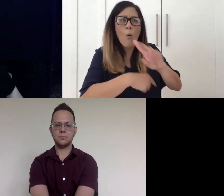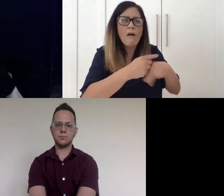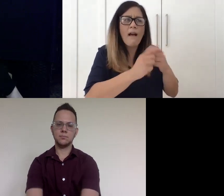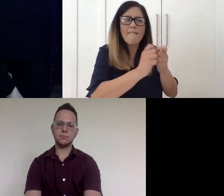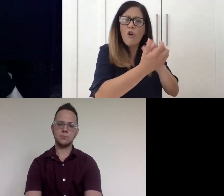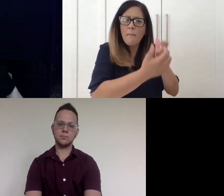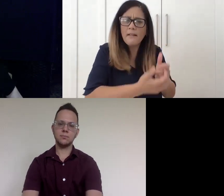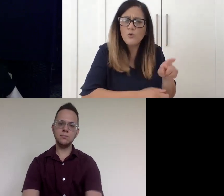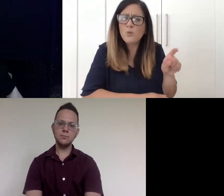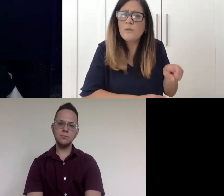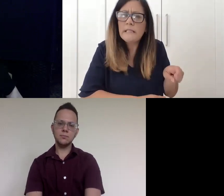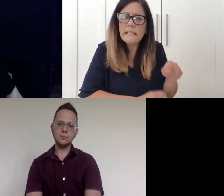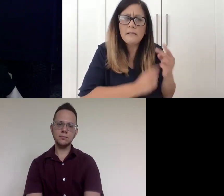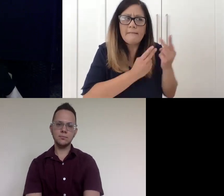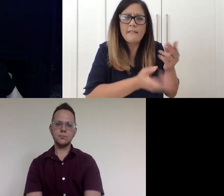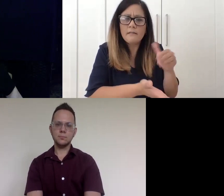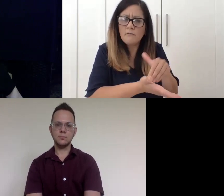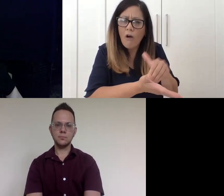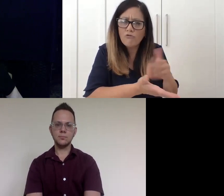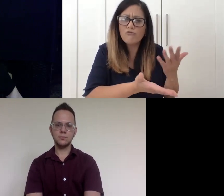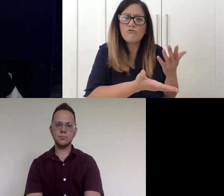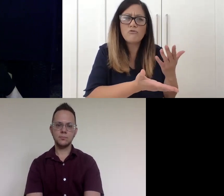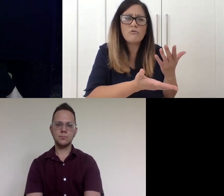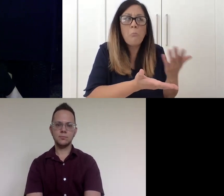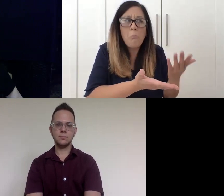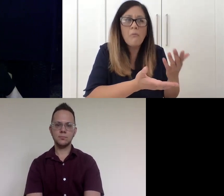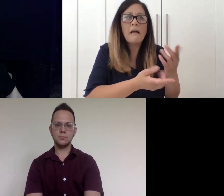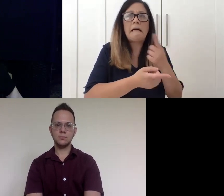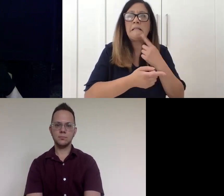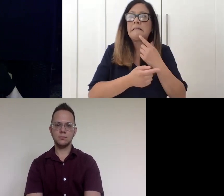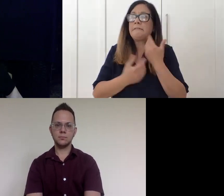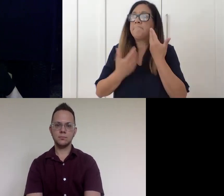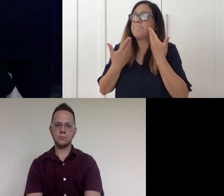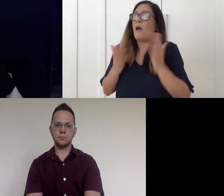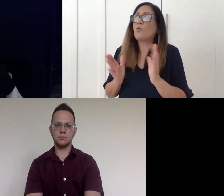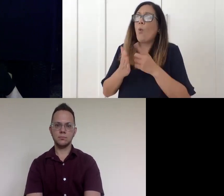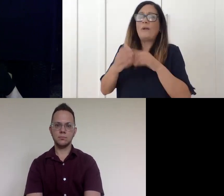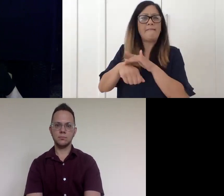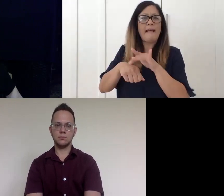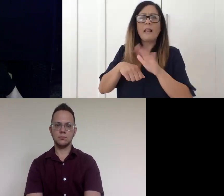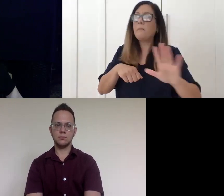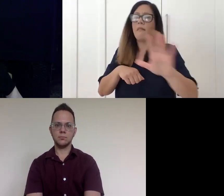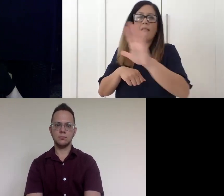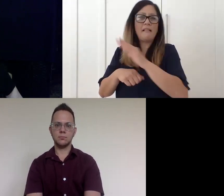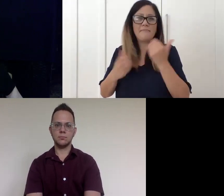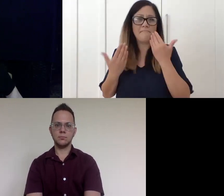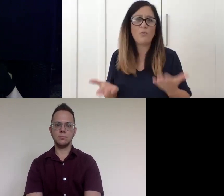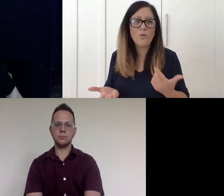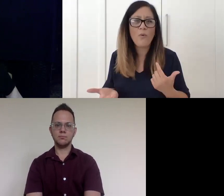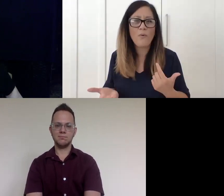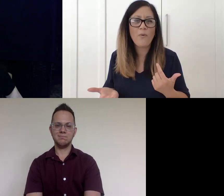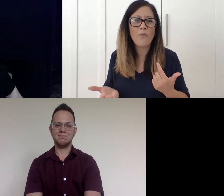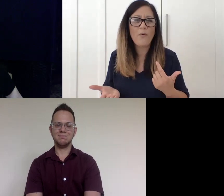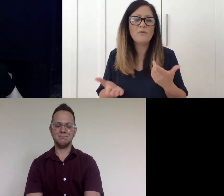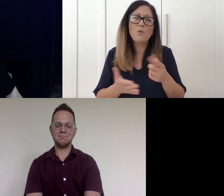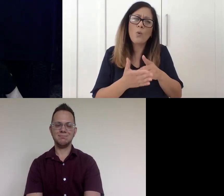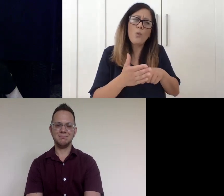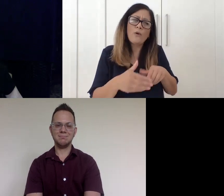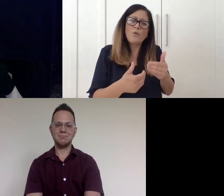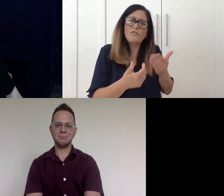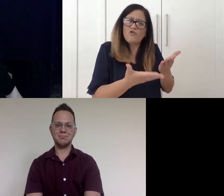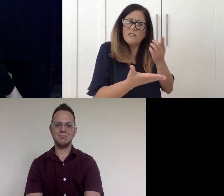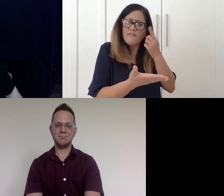have a hard of hearing person, and they're not, they have a medical appointment, but they're not really sure what accommodations they need. They don't know what's